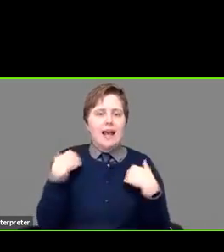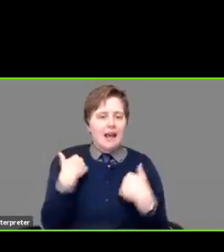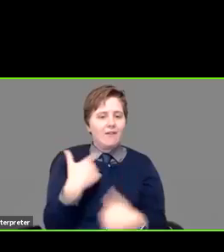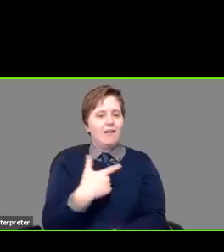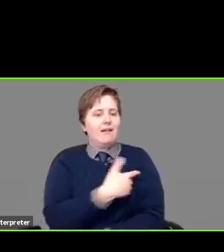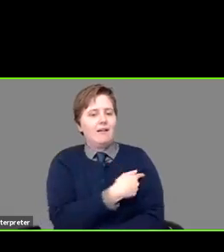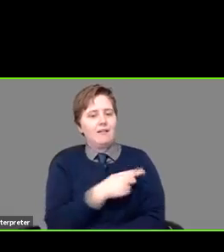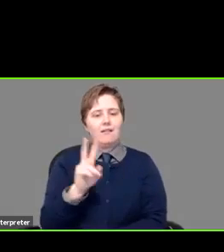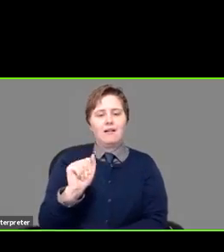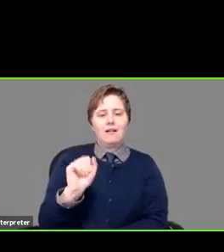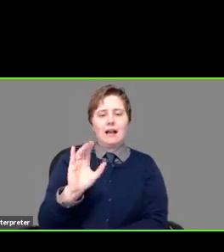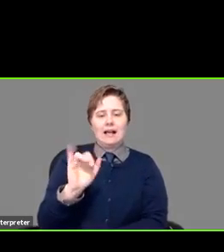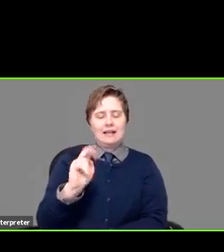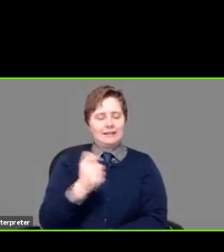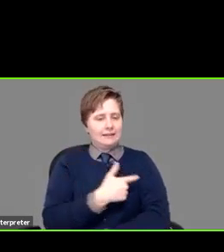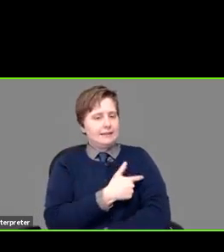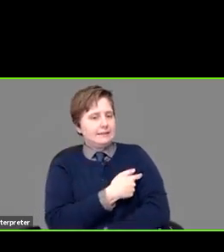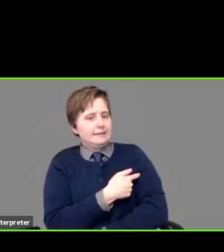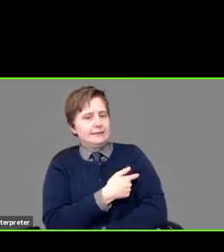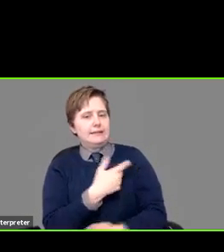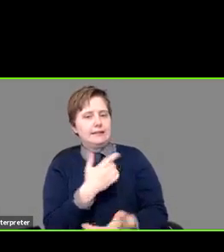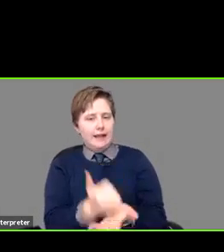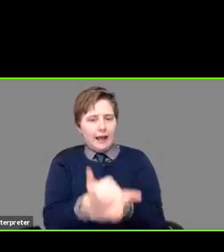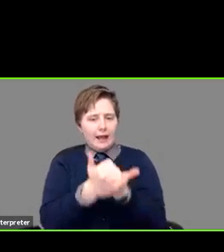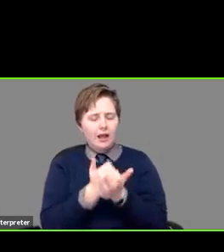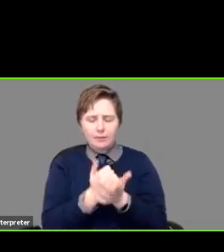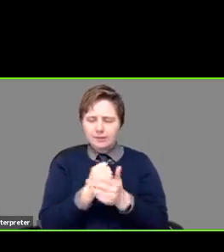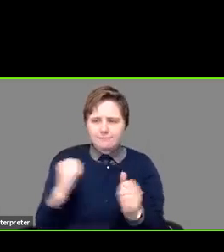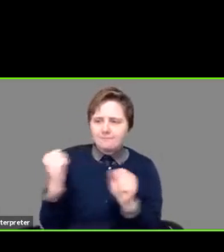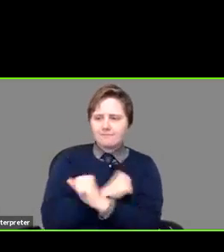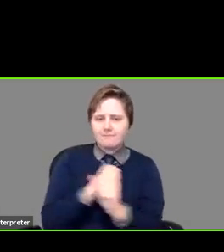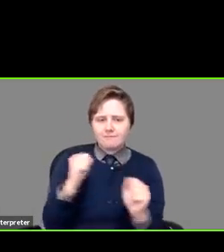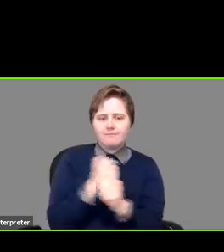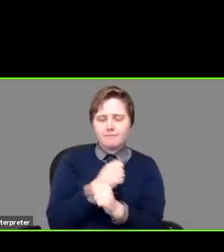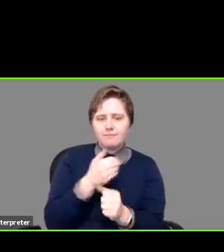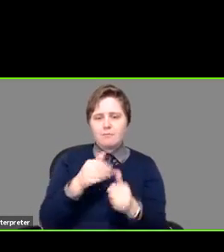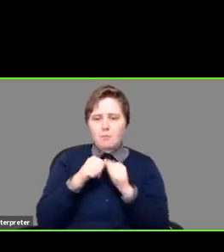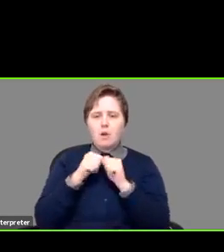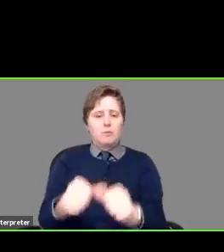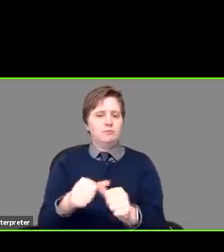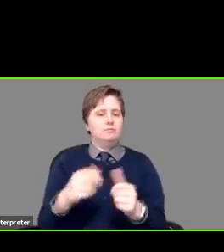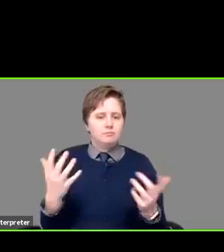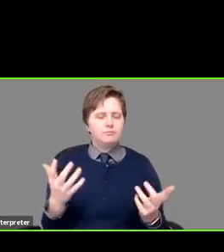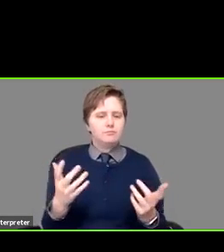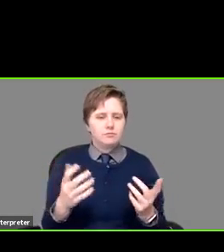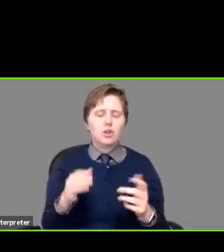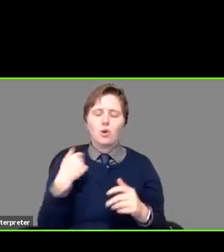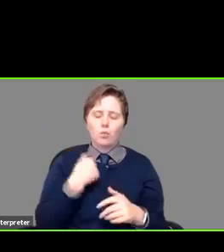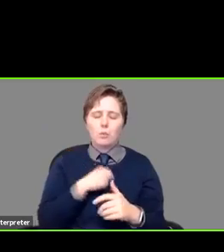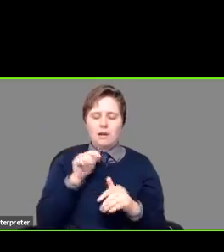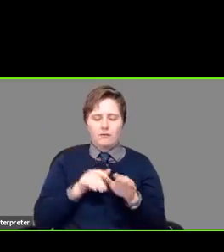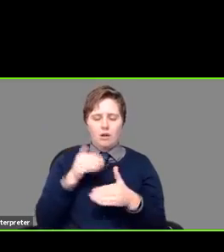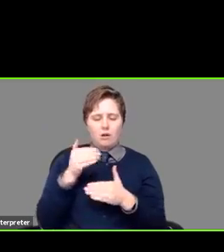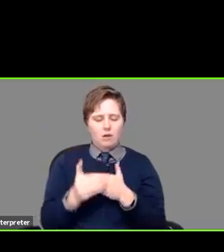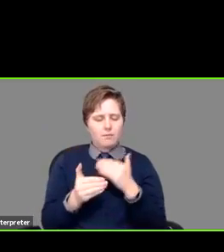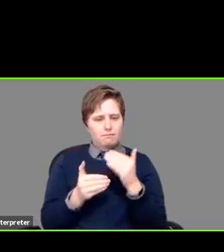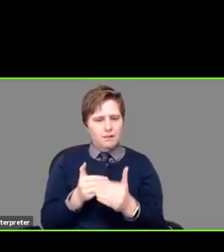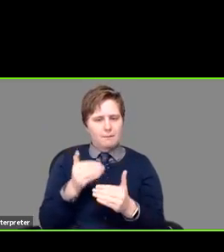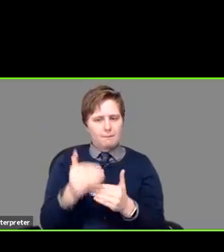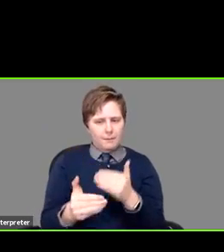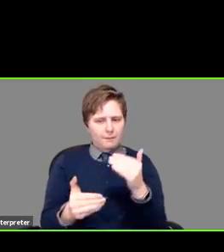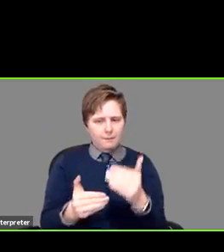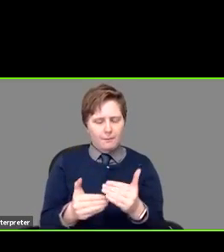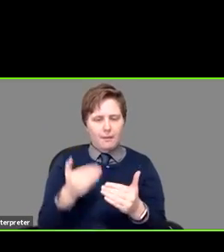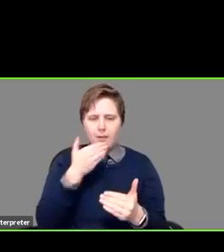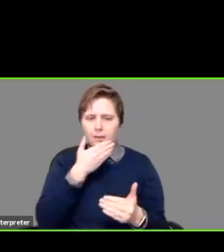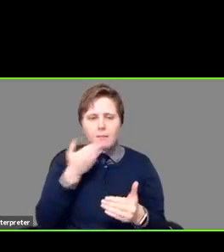a vaccine out and really help us combat the COVID more on a permanent basis. So we have to take those steps that are going to best have